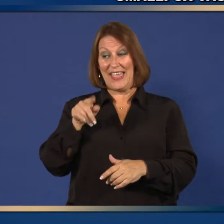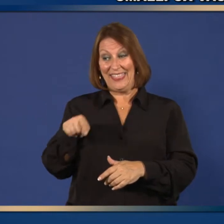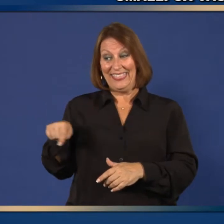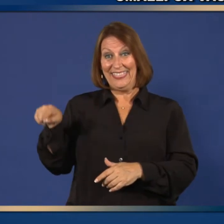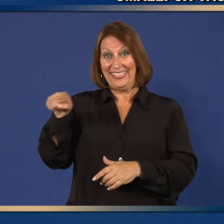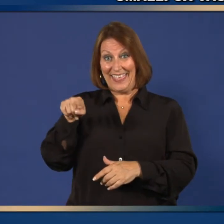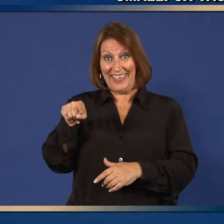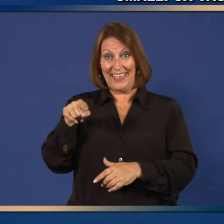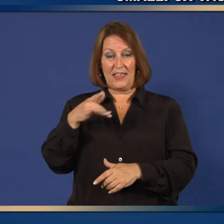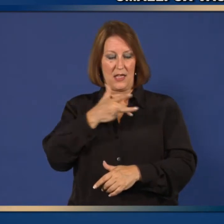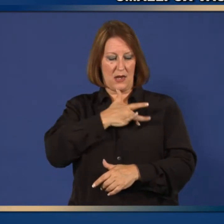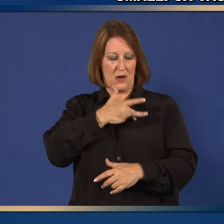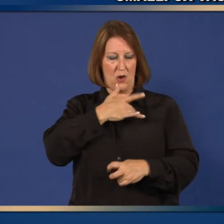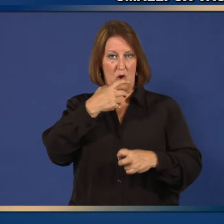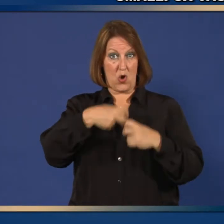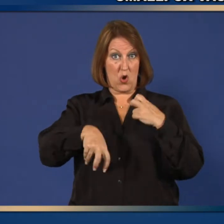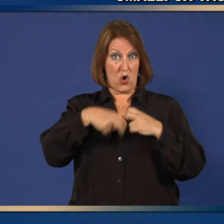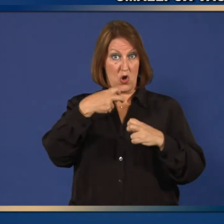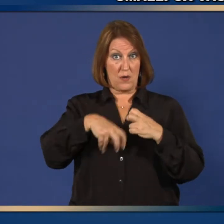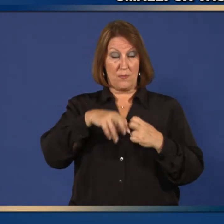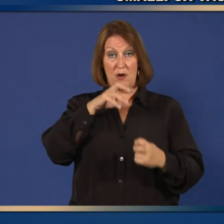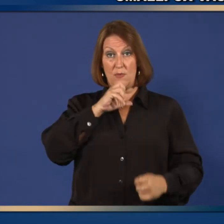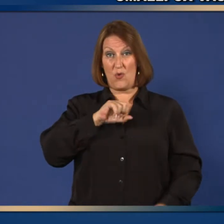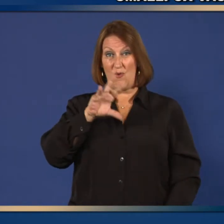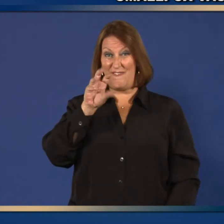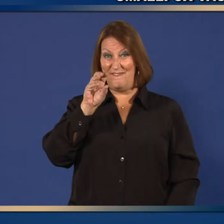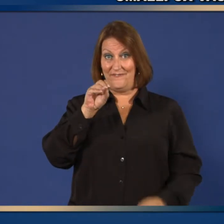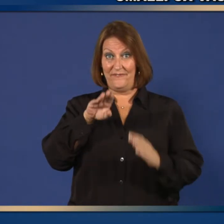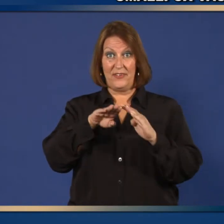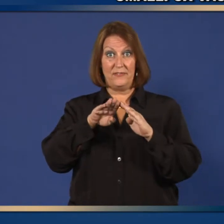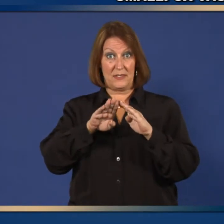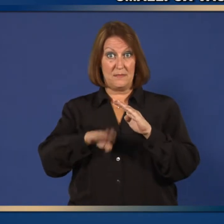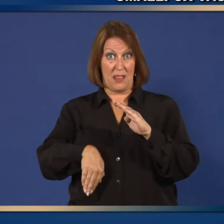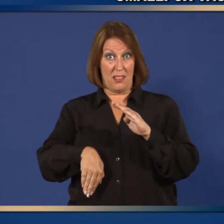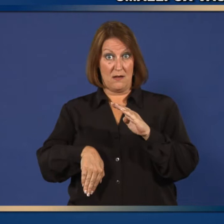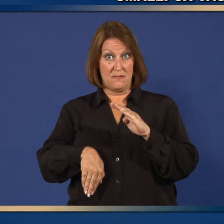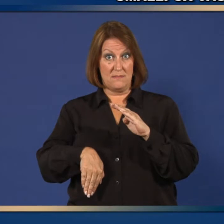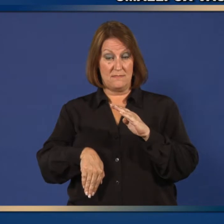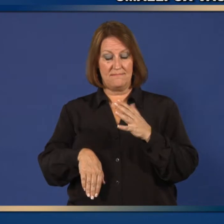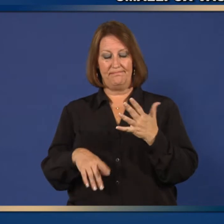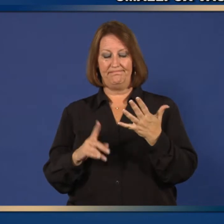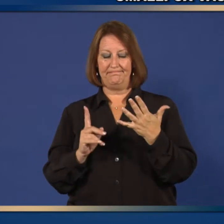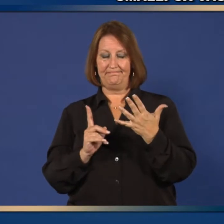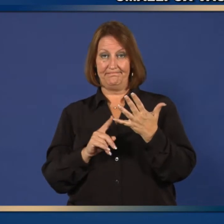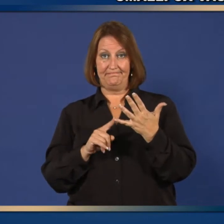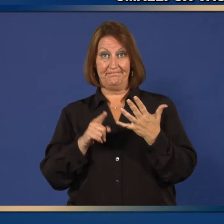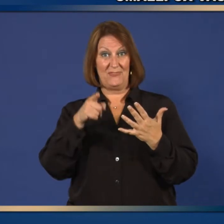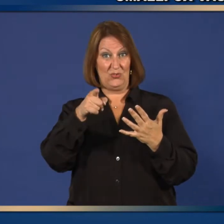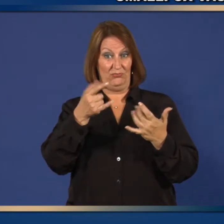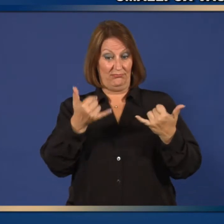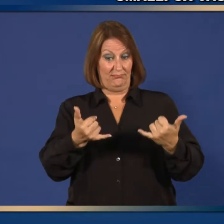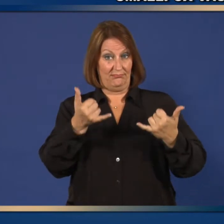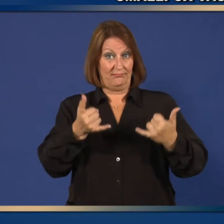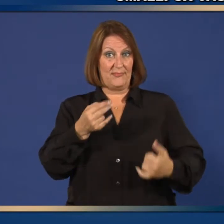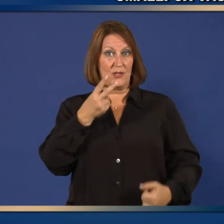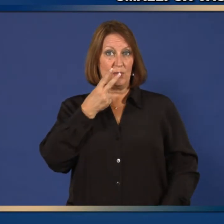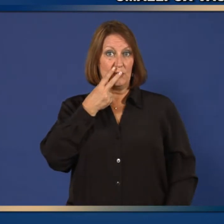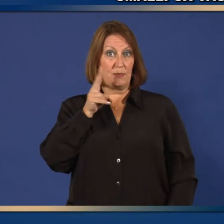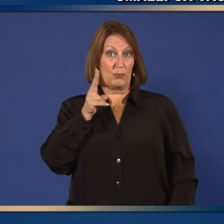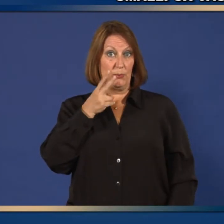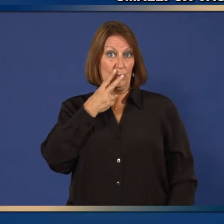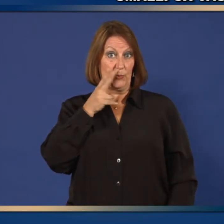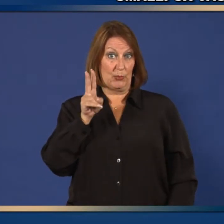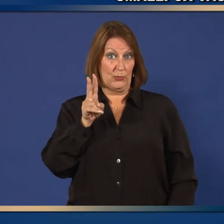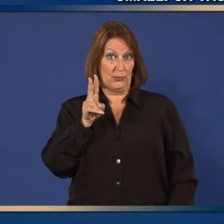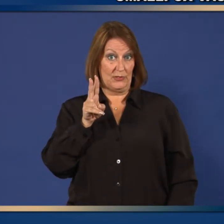mother, father, sister, or brother, who had a heart condition before